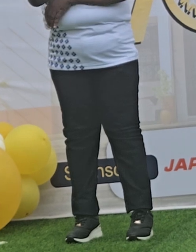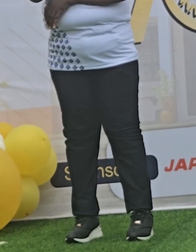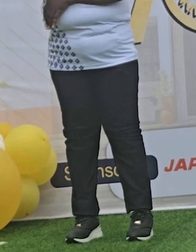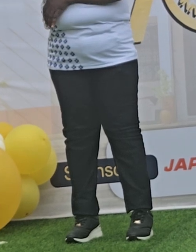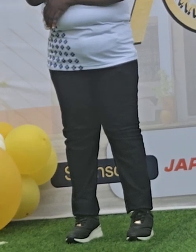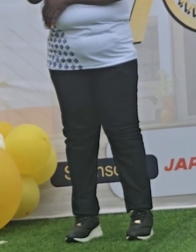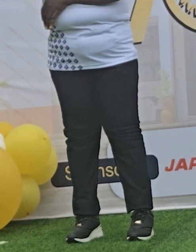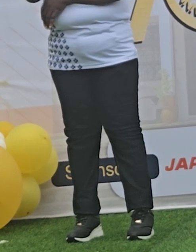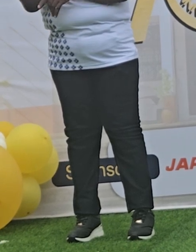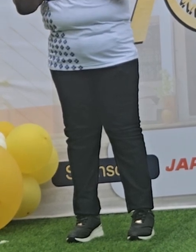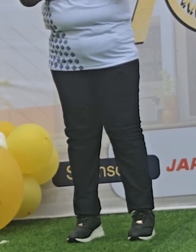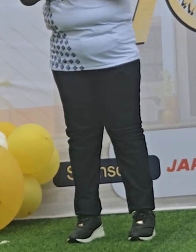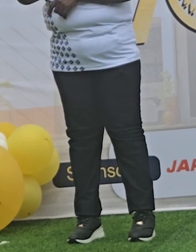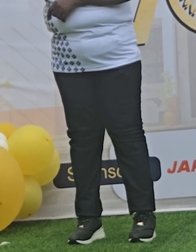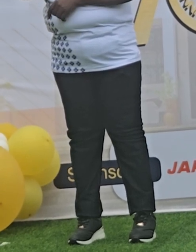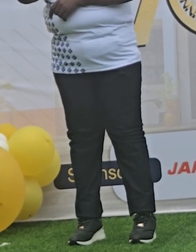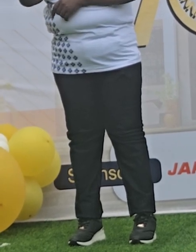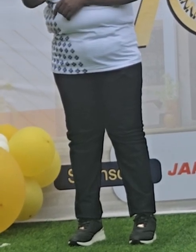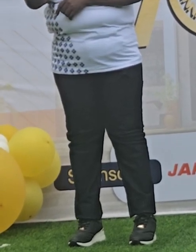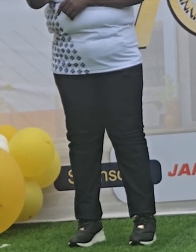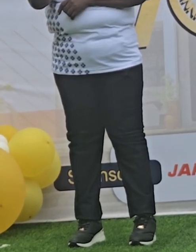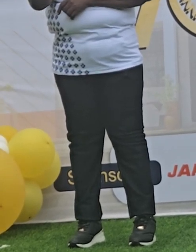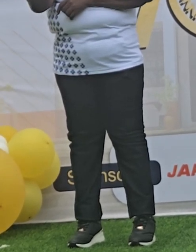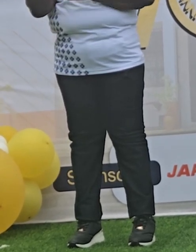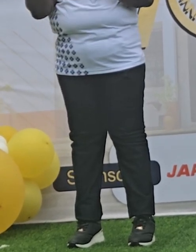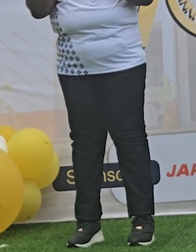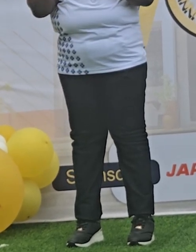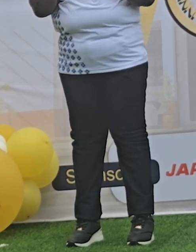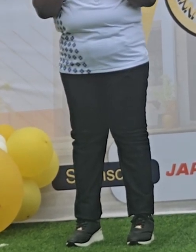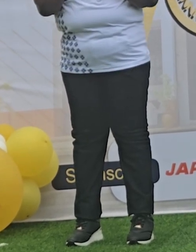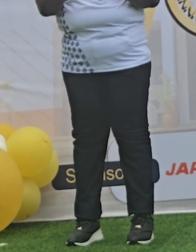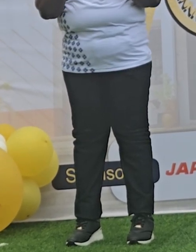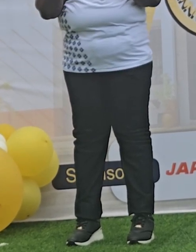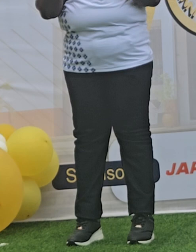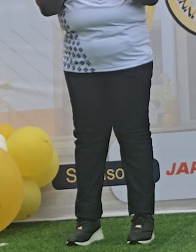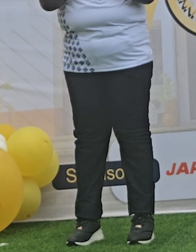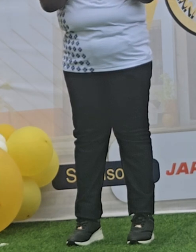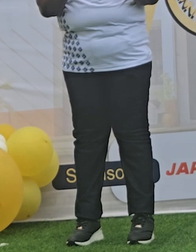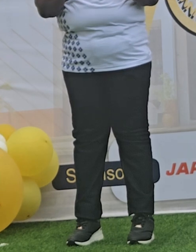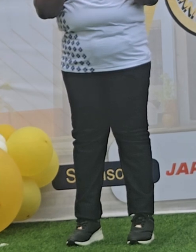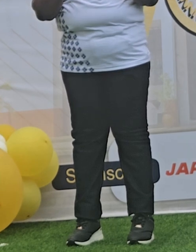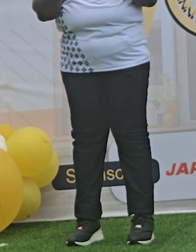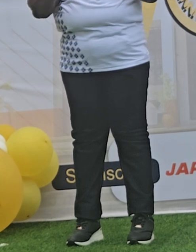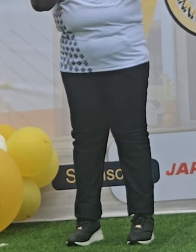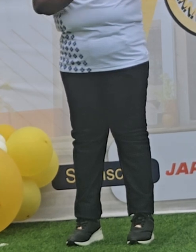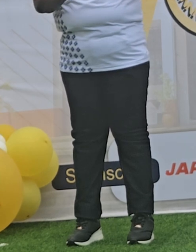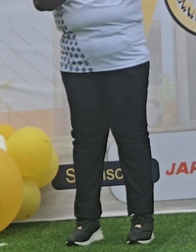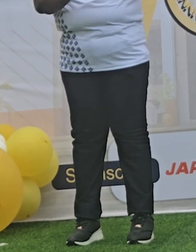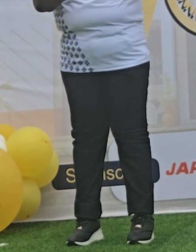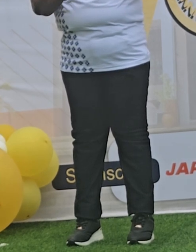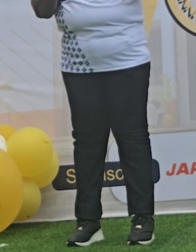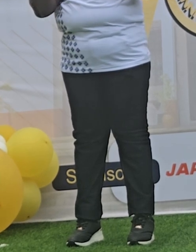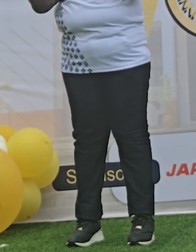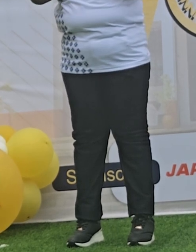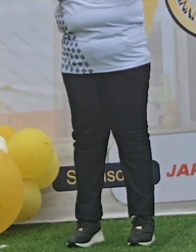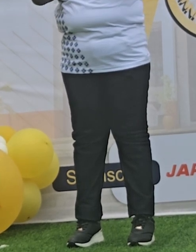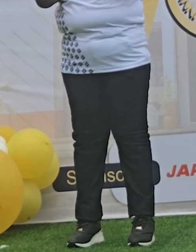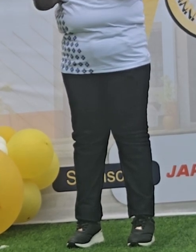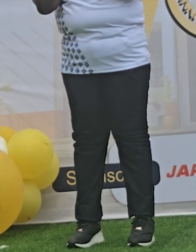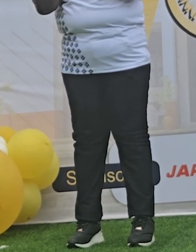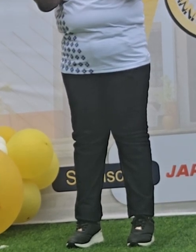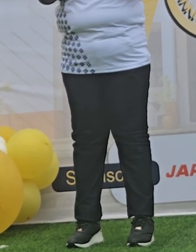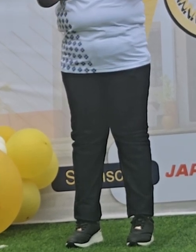and concepts. So with respect to the foundation years, these